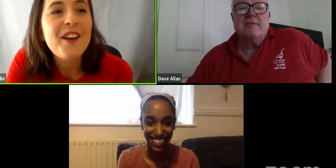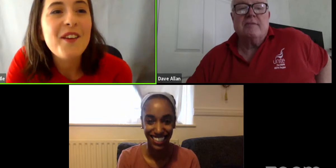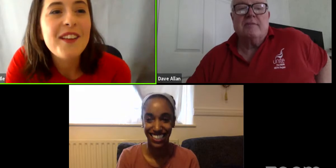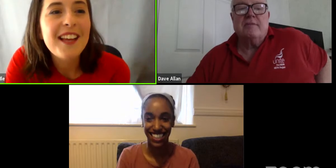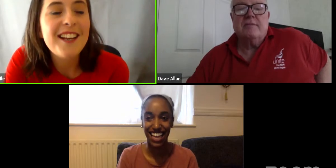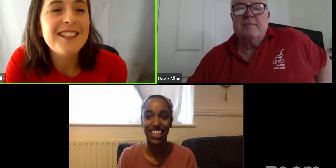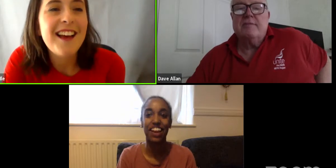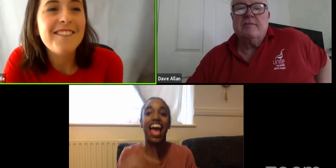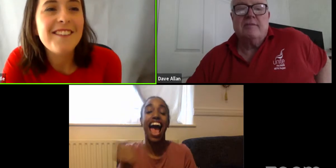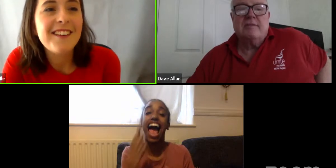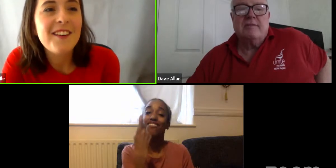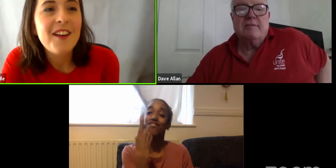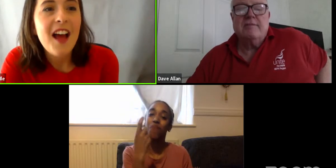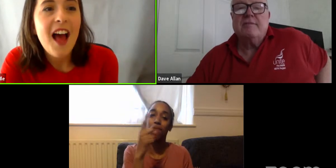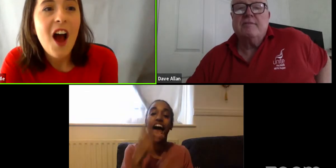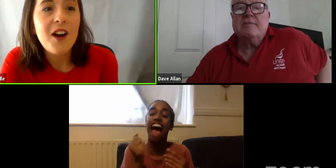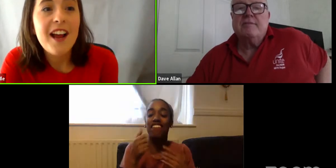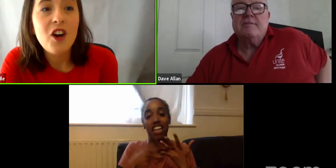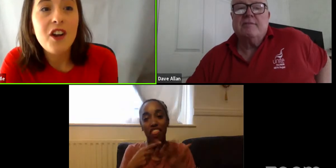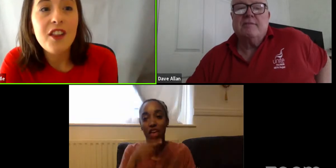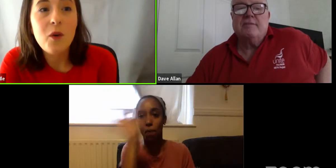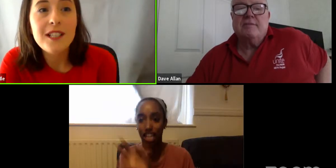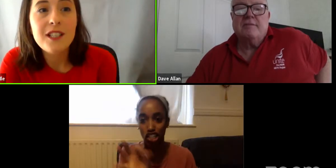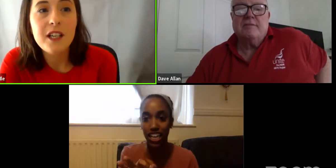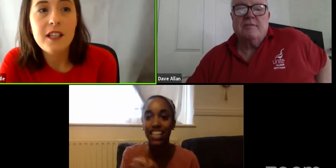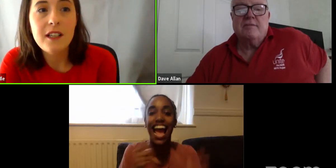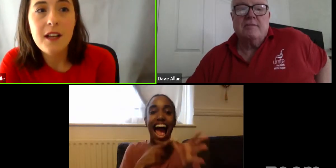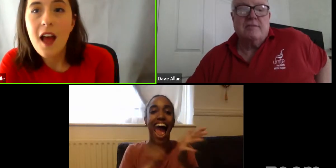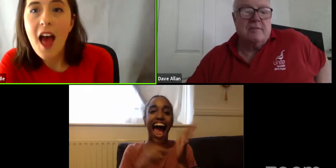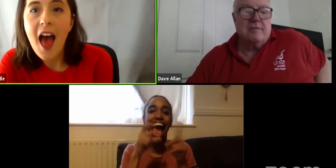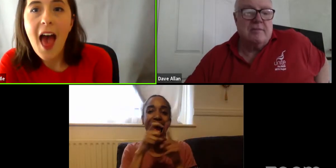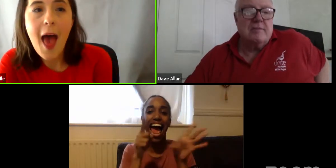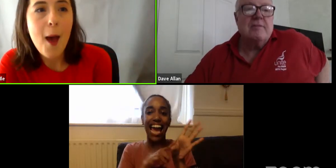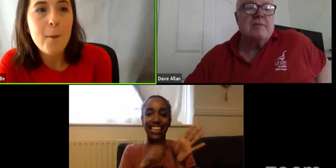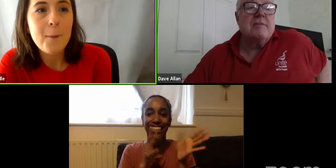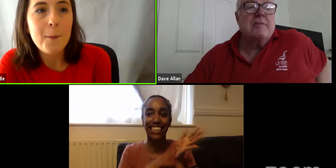Thank you, Dave. Okay, I've got another question.